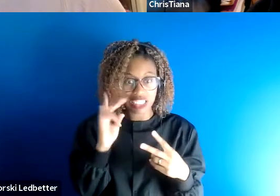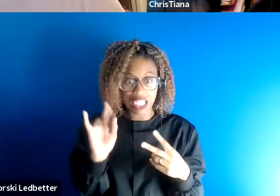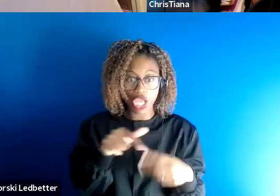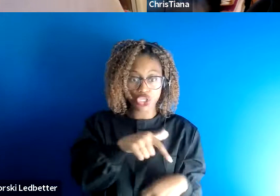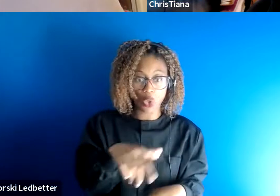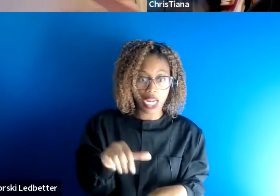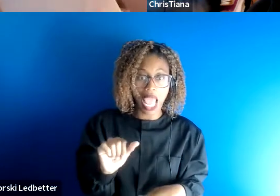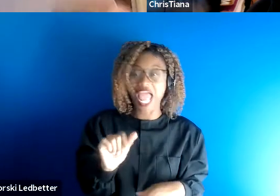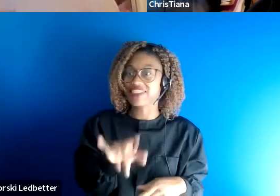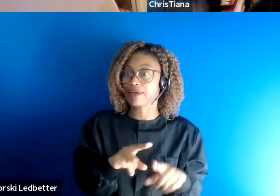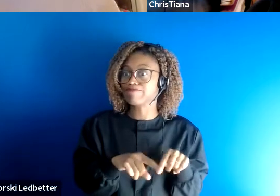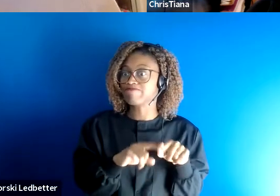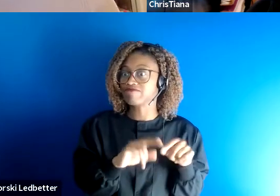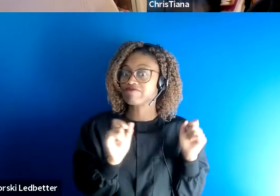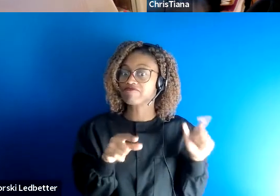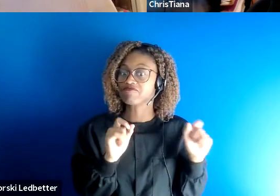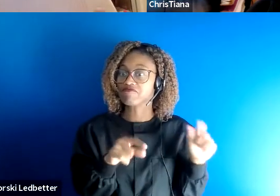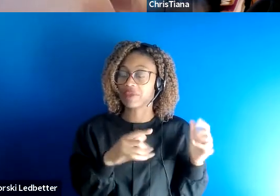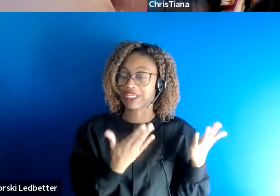be a very conversational